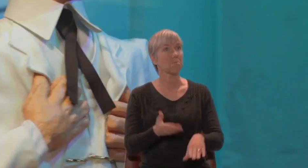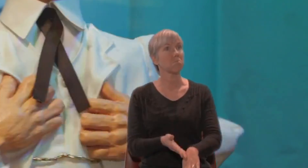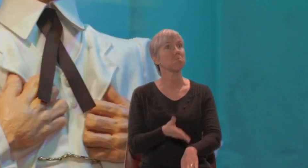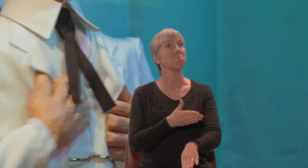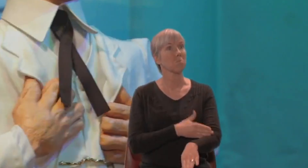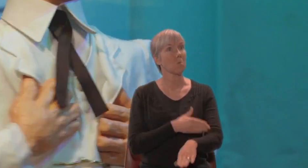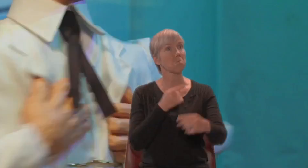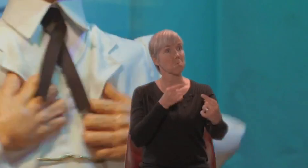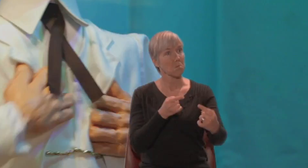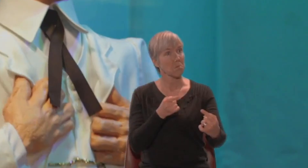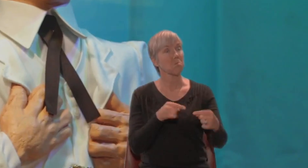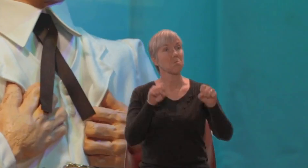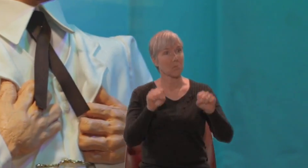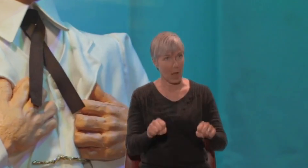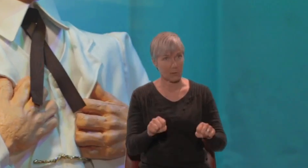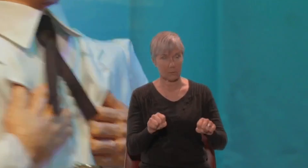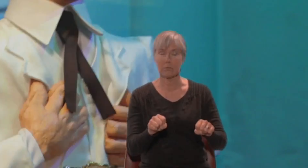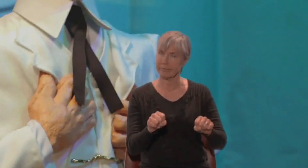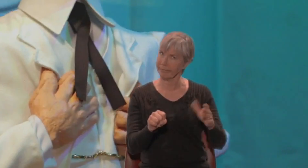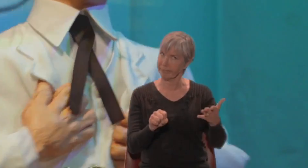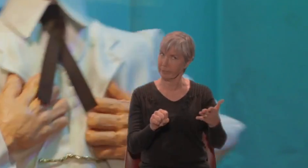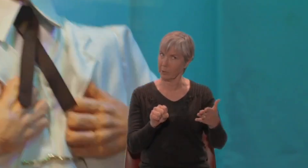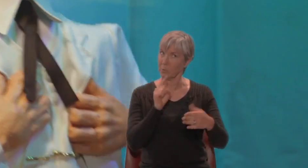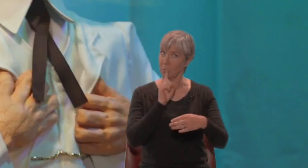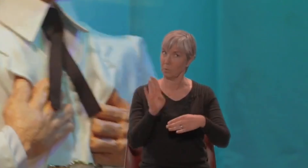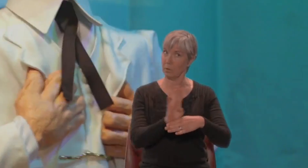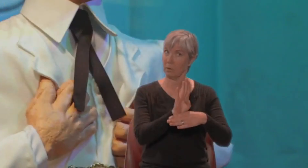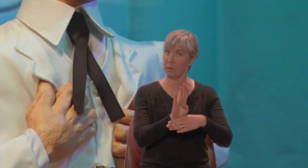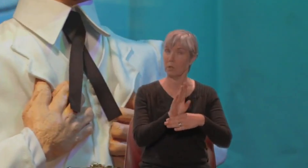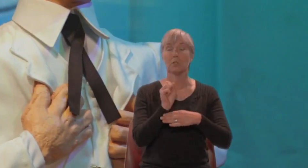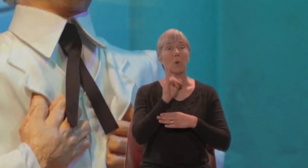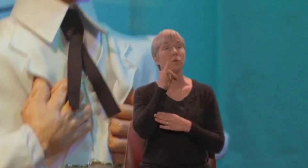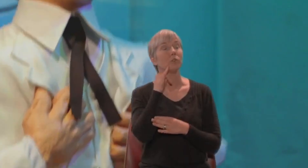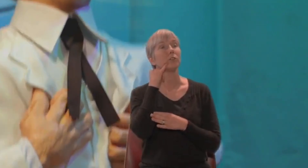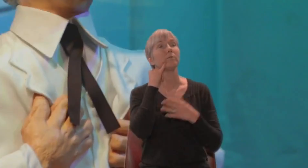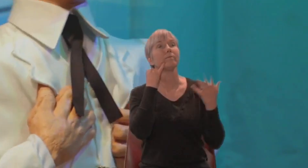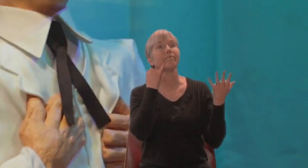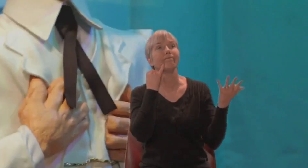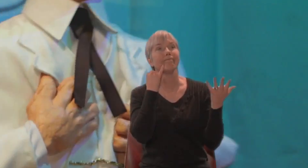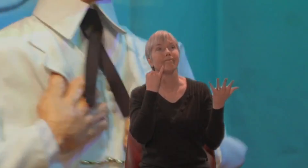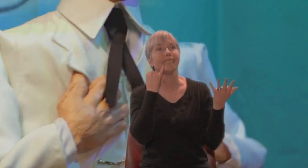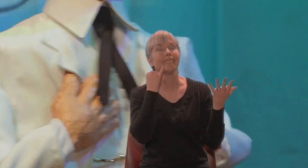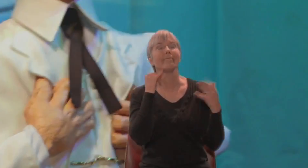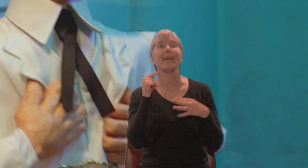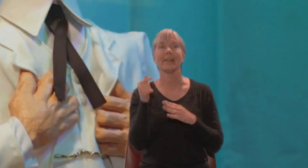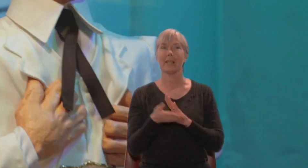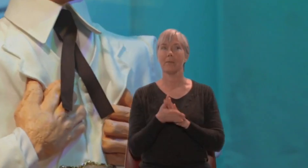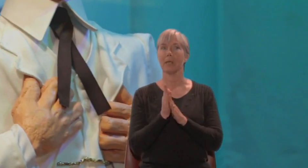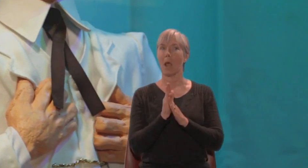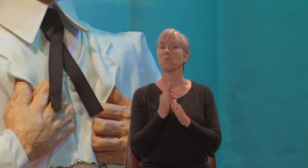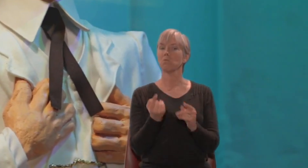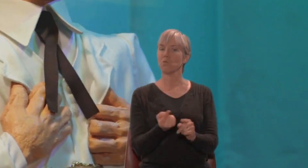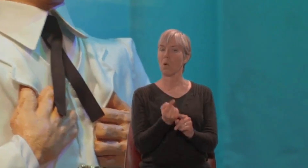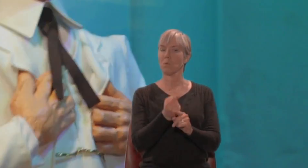and inescapable. So, what about Jim Smiley? Well, he became a proper